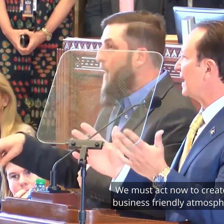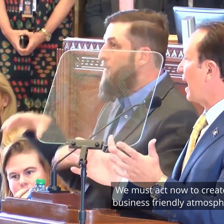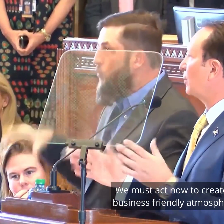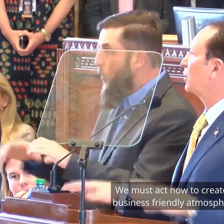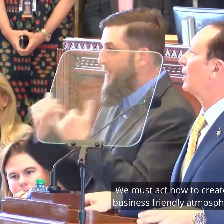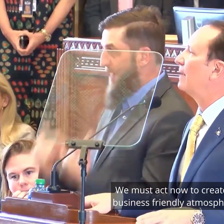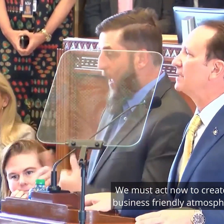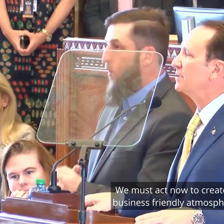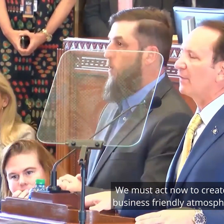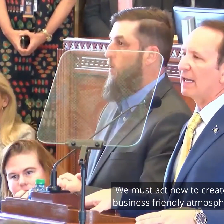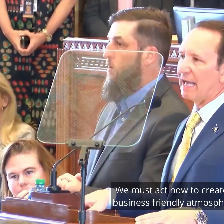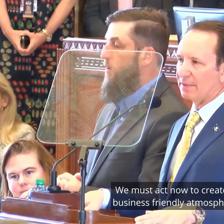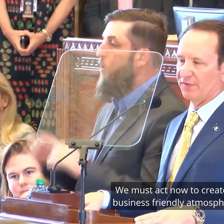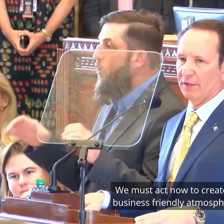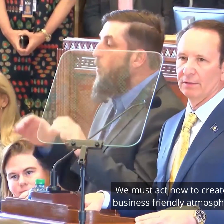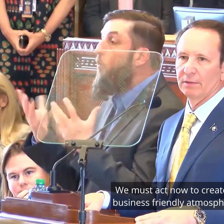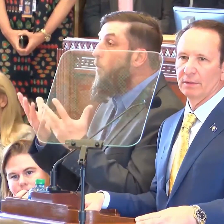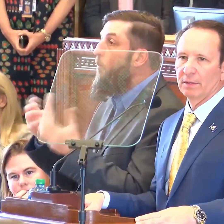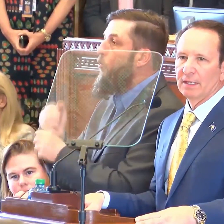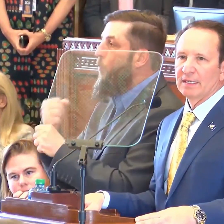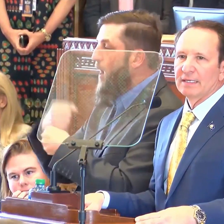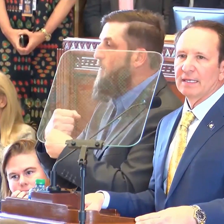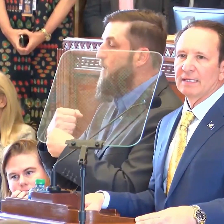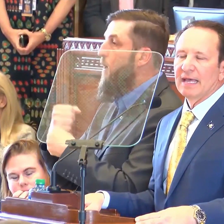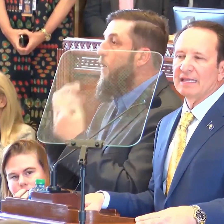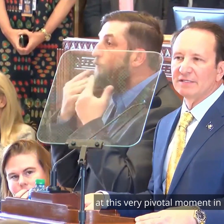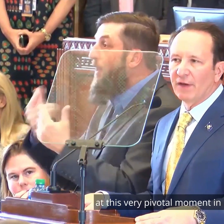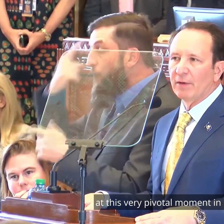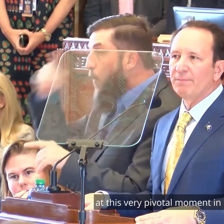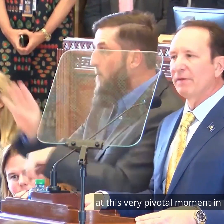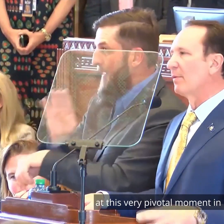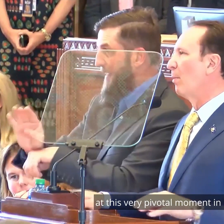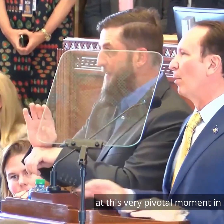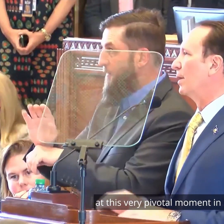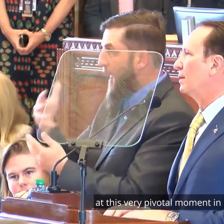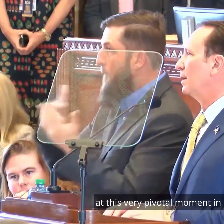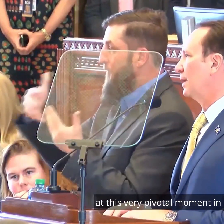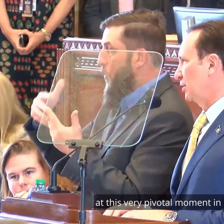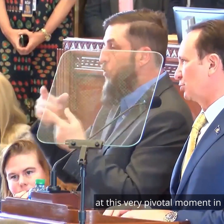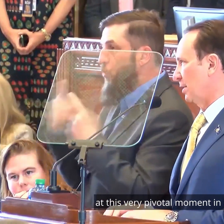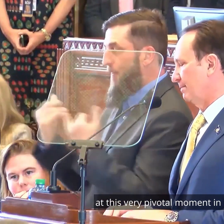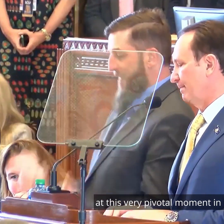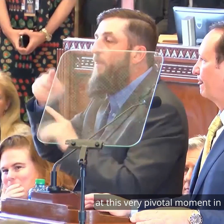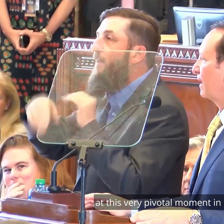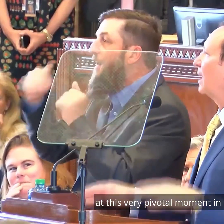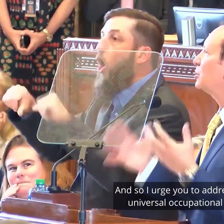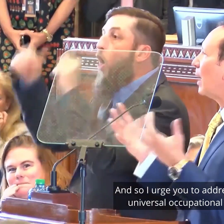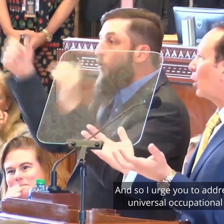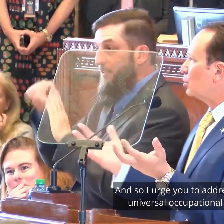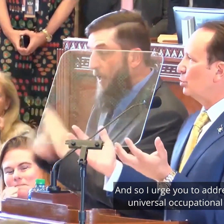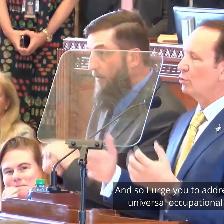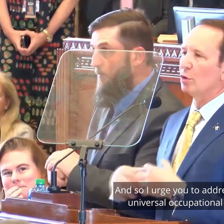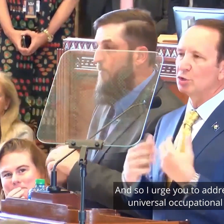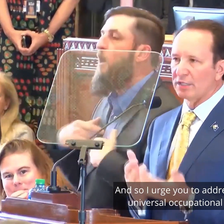We must act now to create a business-friendly atmosphere at this very pivotal moment in history. And